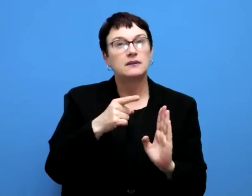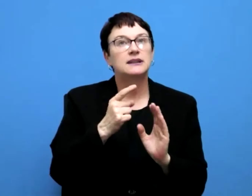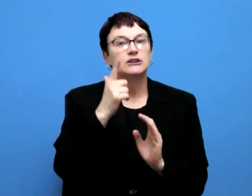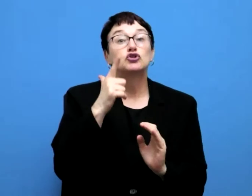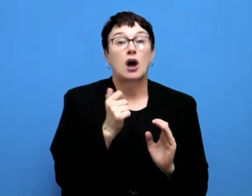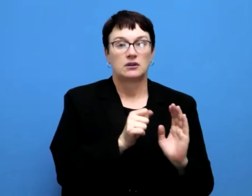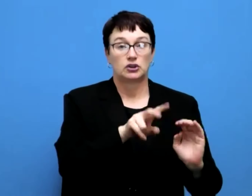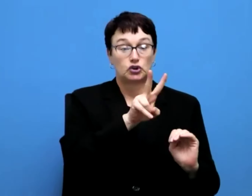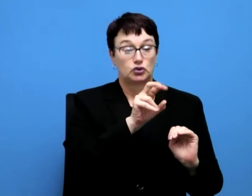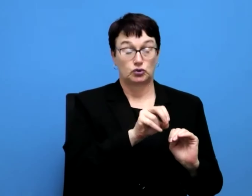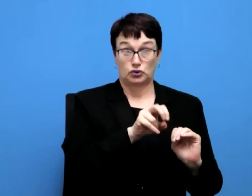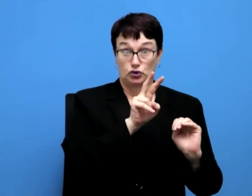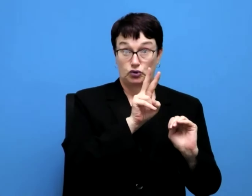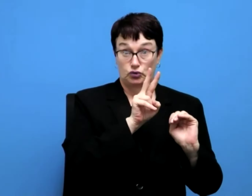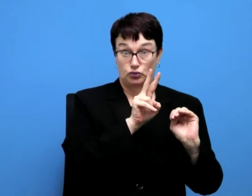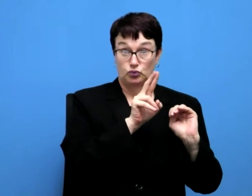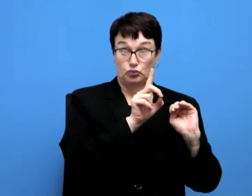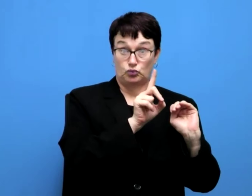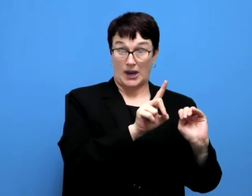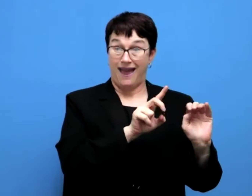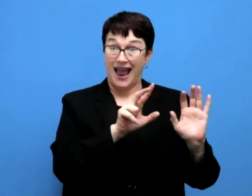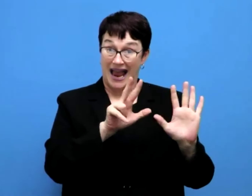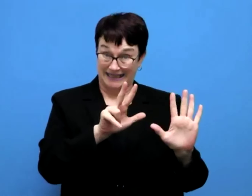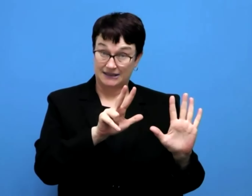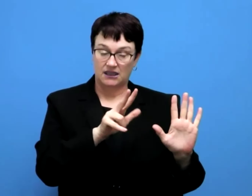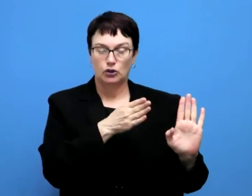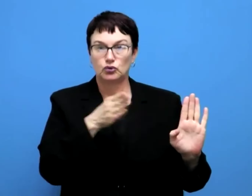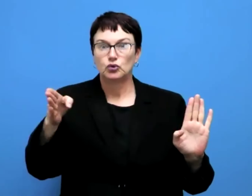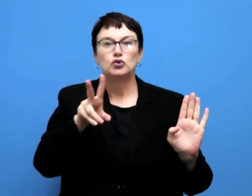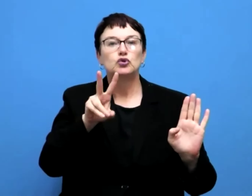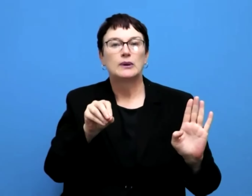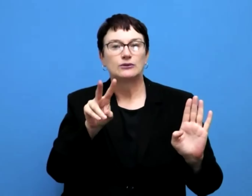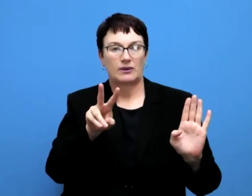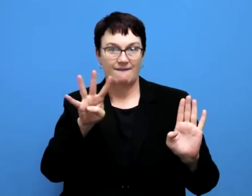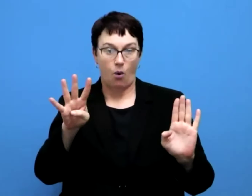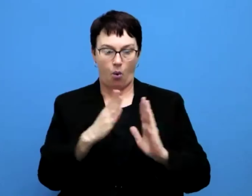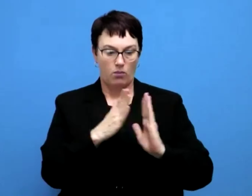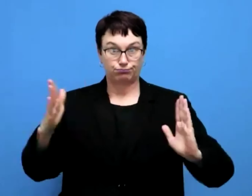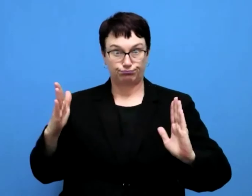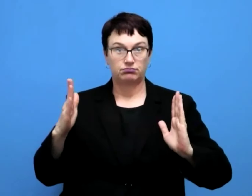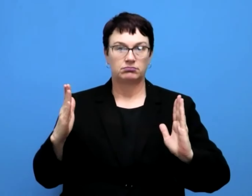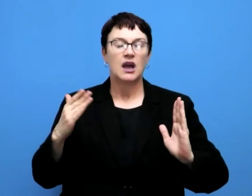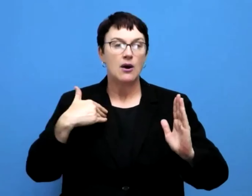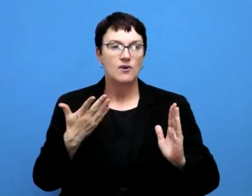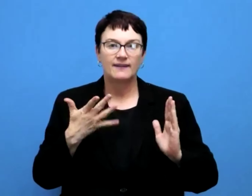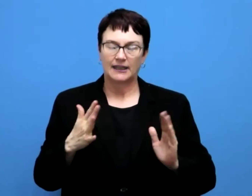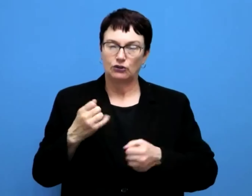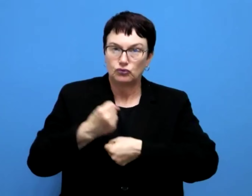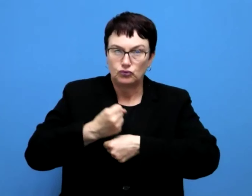with a specific focus on people living with disabilities, we doubled our reach of clients from 2.5 to